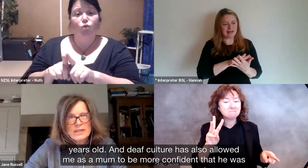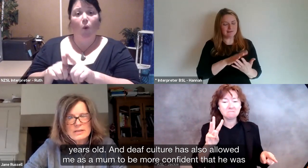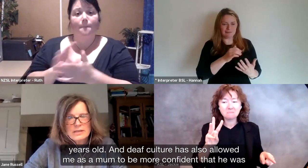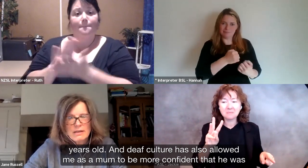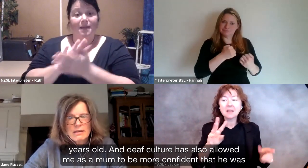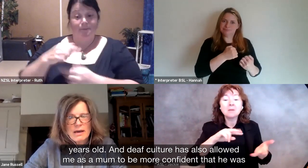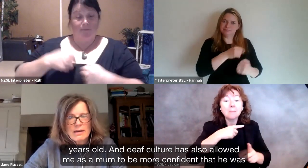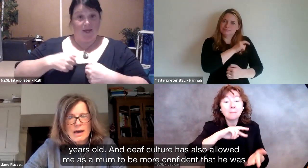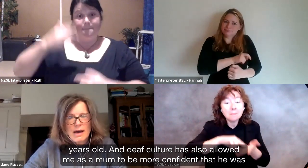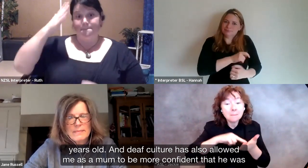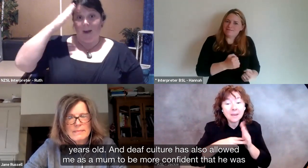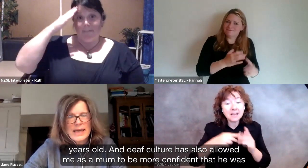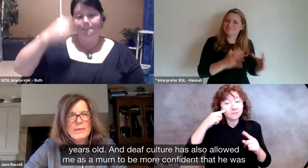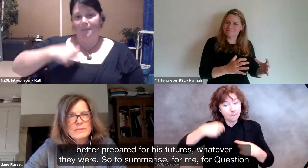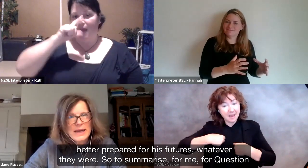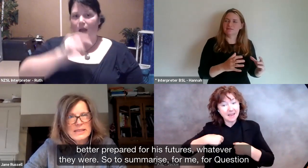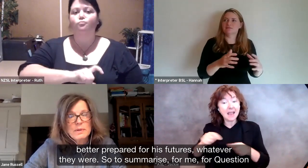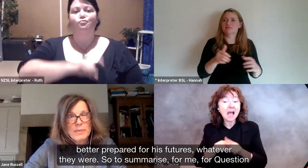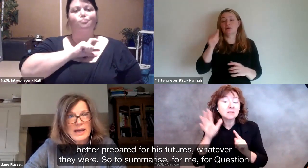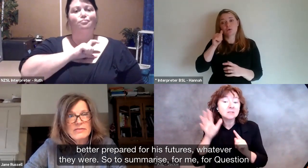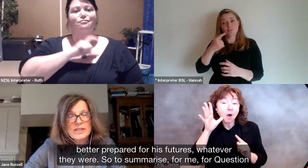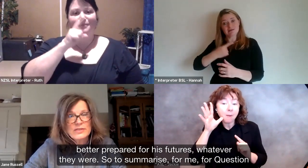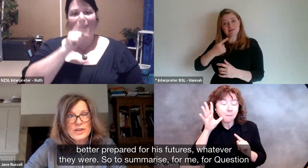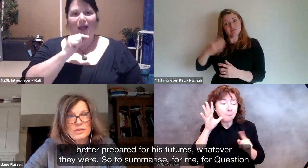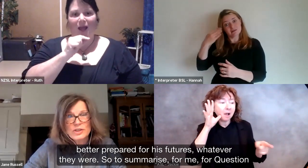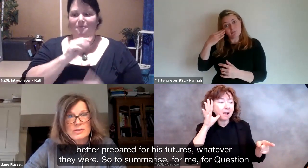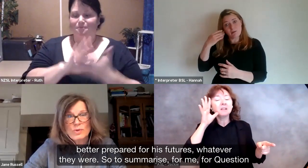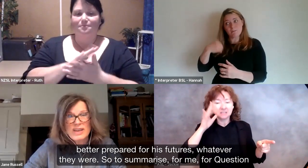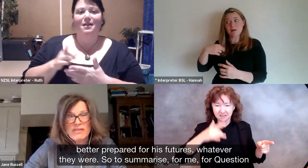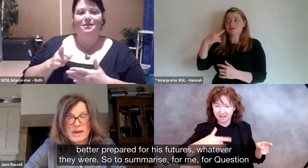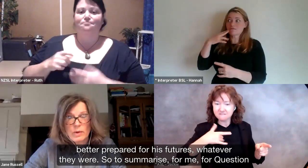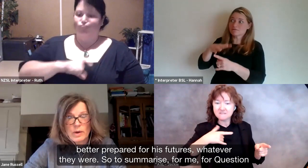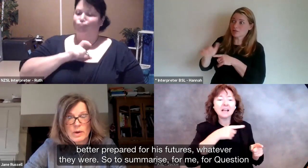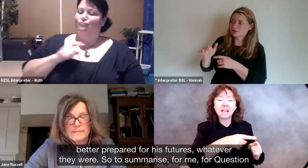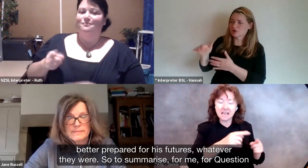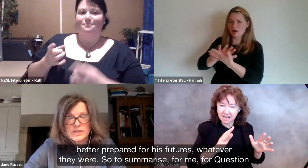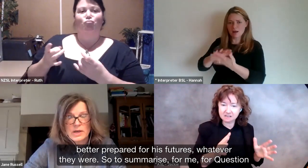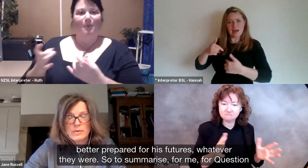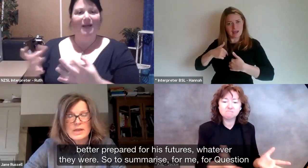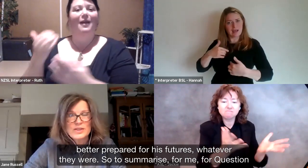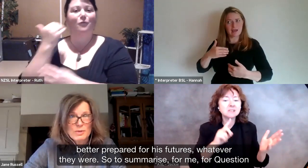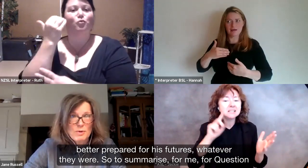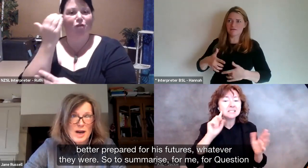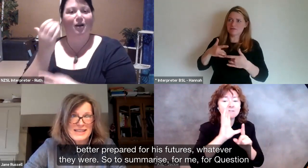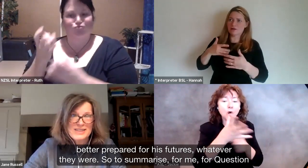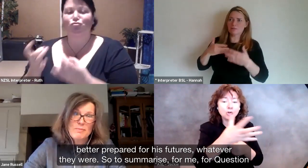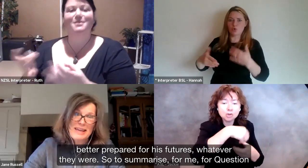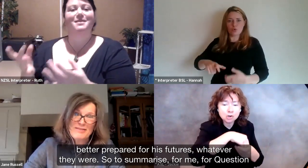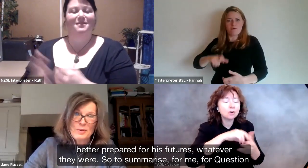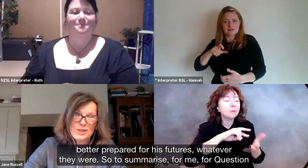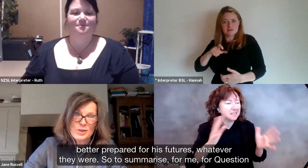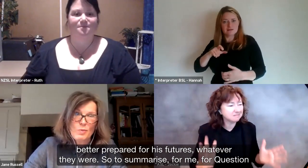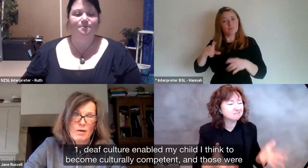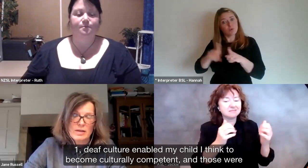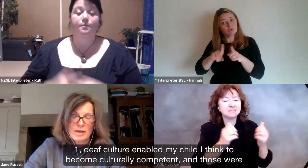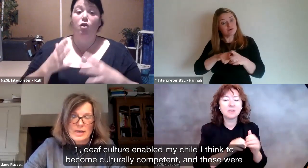confident that he was better prepared for his futures, whatever they were. So, to summarise, for me,